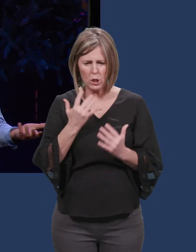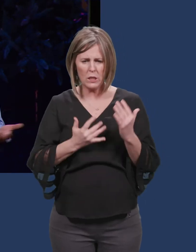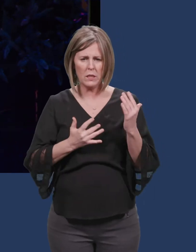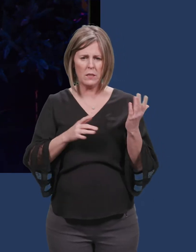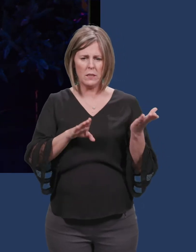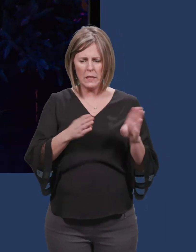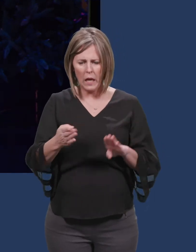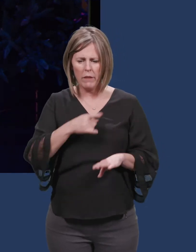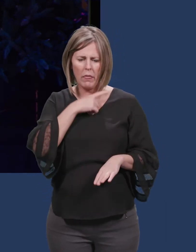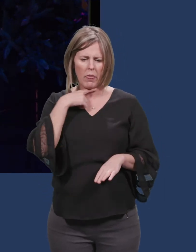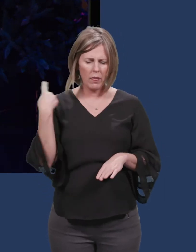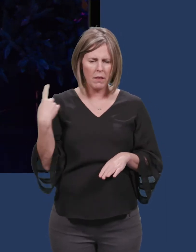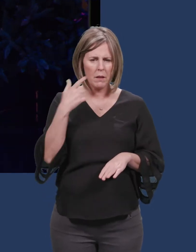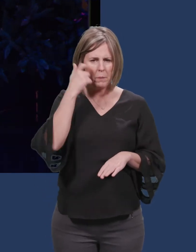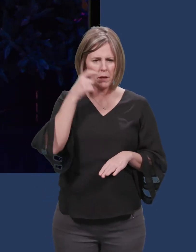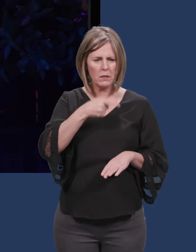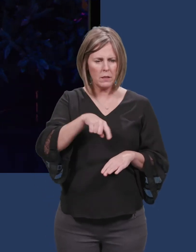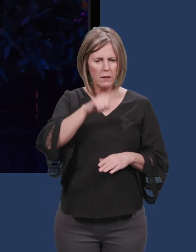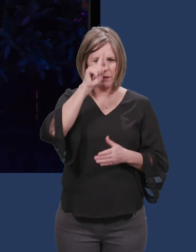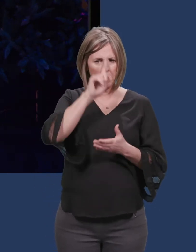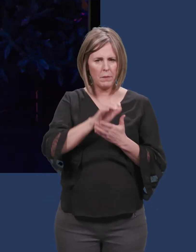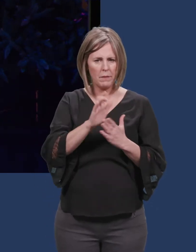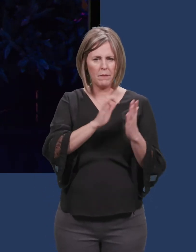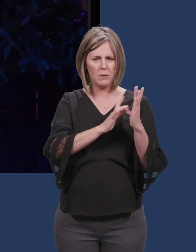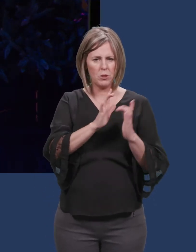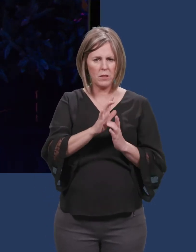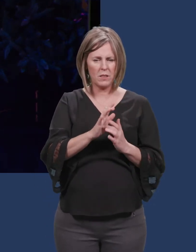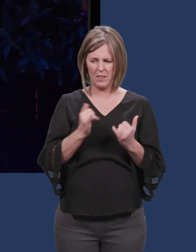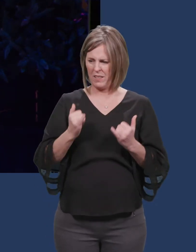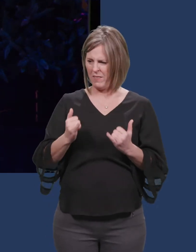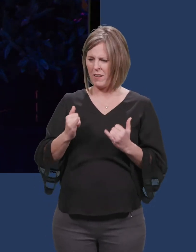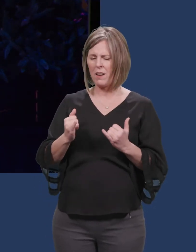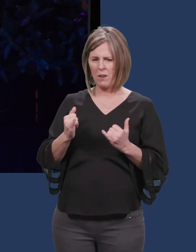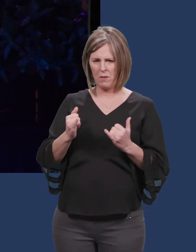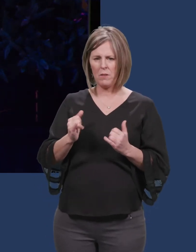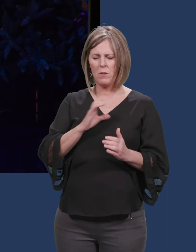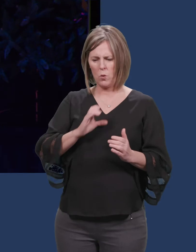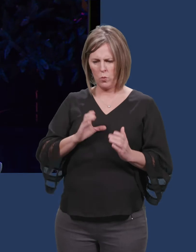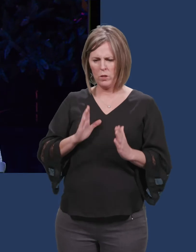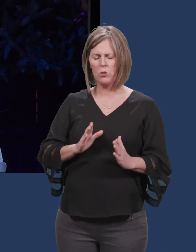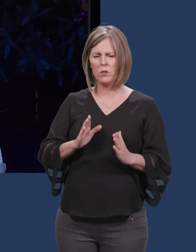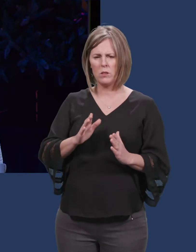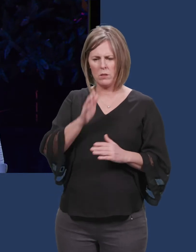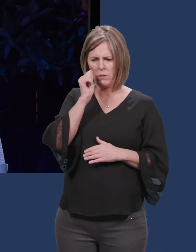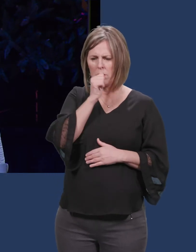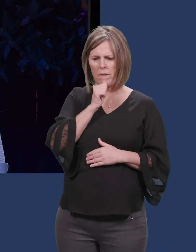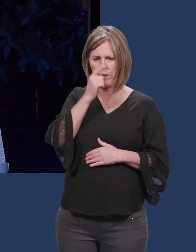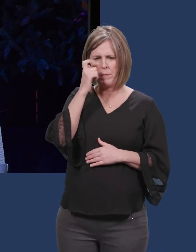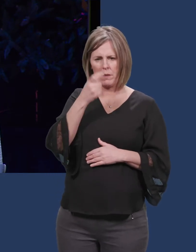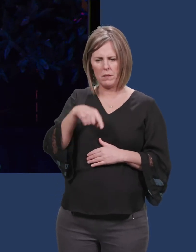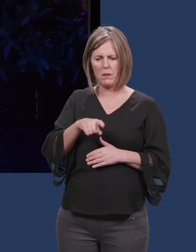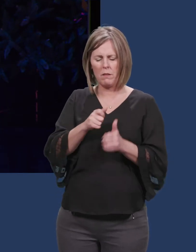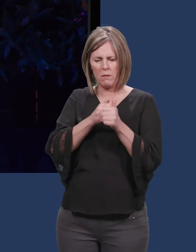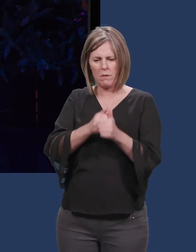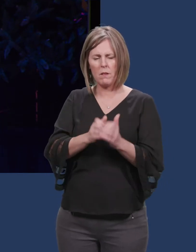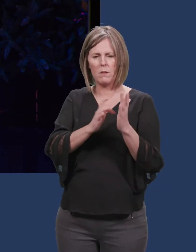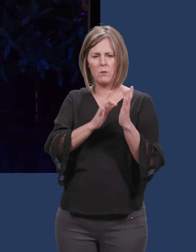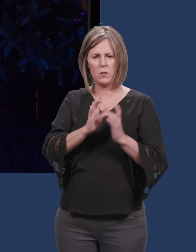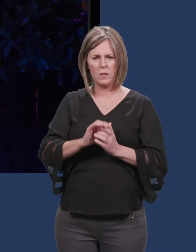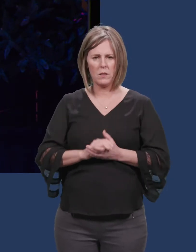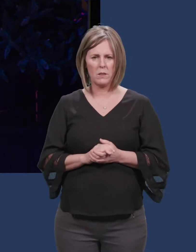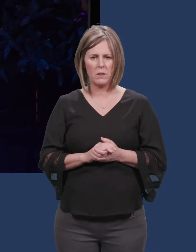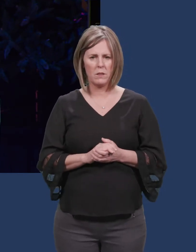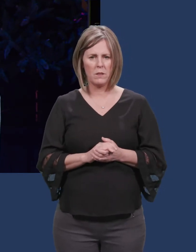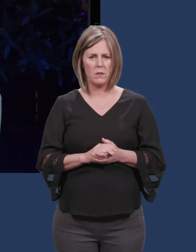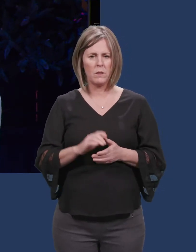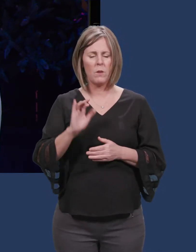around the world, there are Christians who still endure that kind of physical suffering because they follow Jesus. In